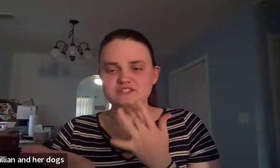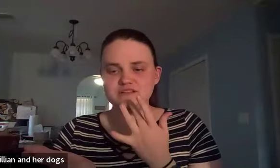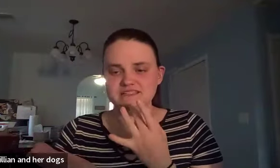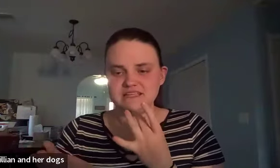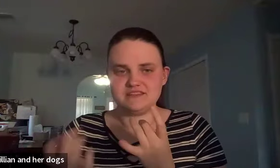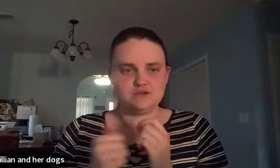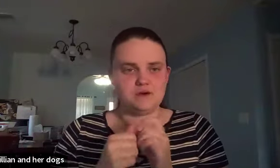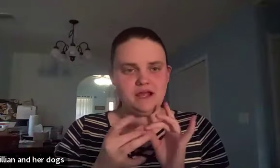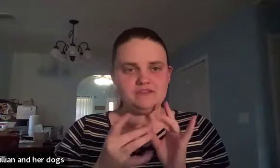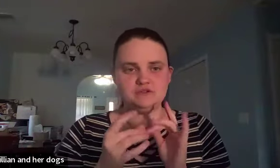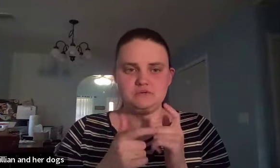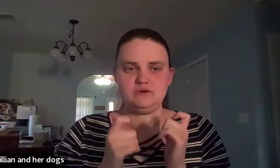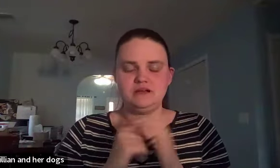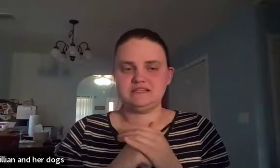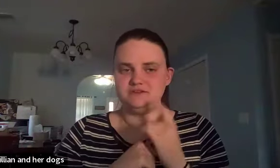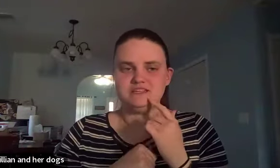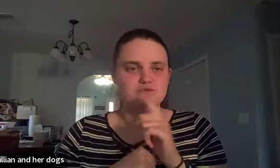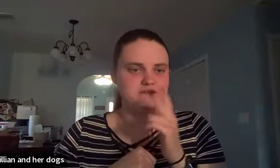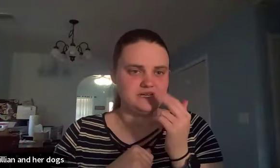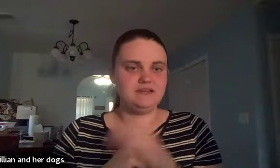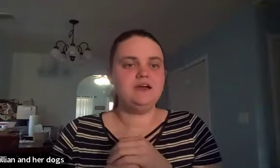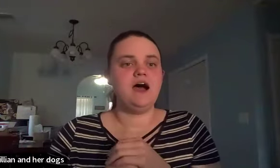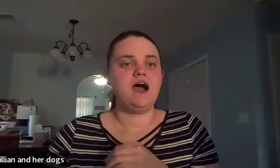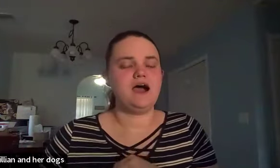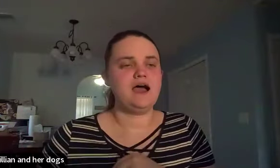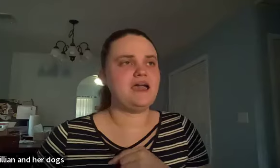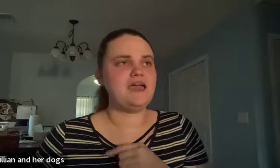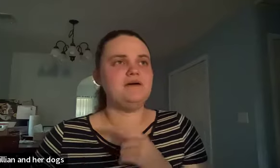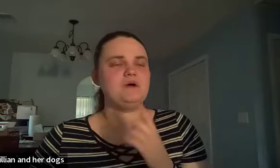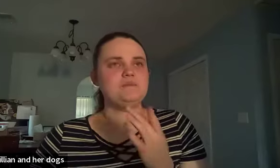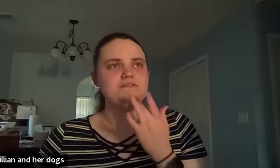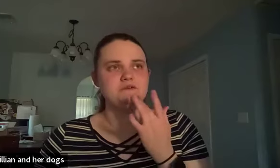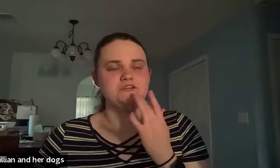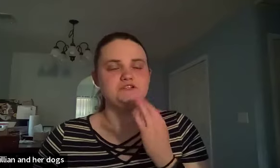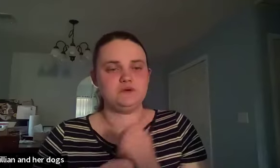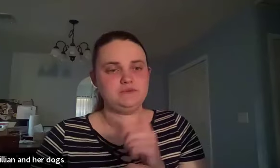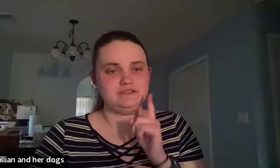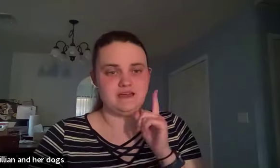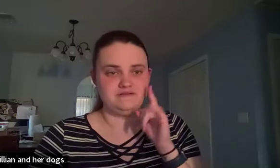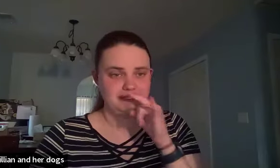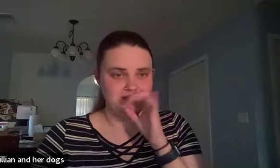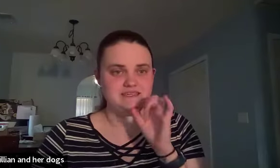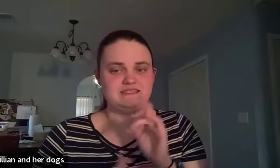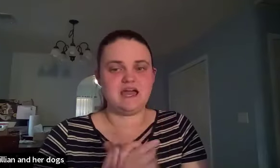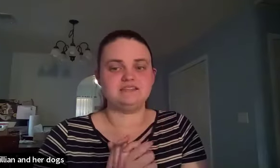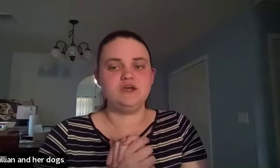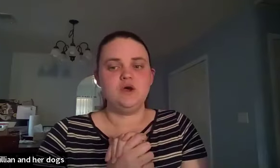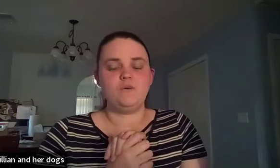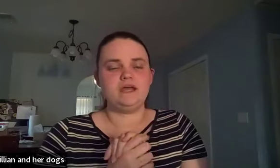I do like to say this story. I'm going to add this story real quick because I do think it's really funny. One of my favorite things working with deaf kids is that